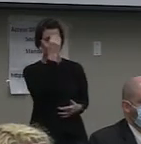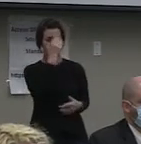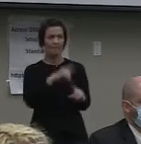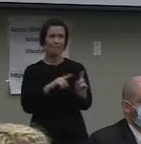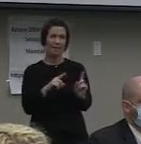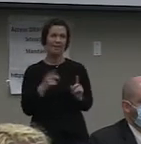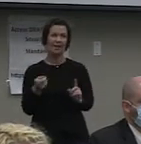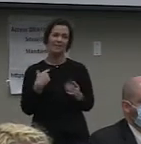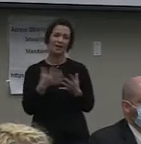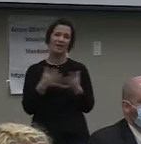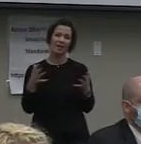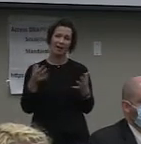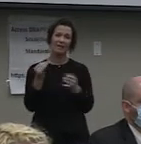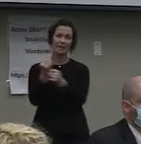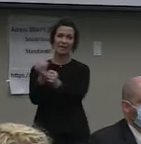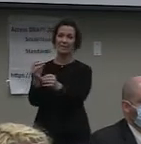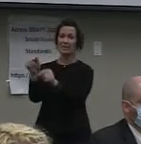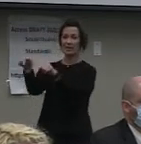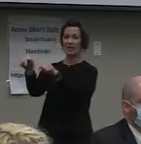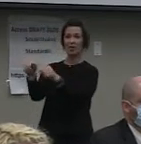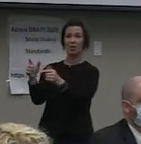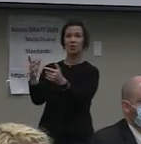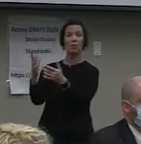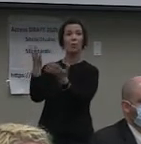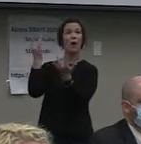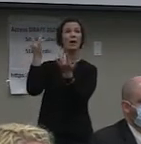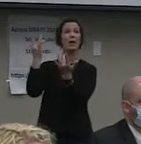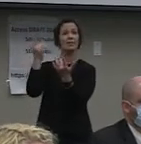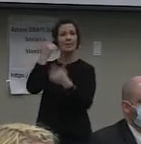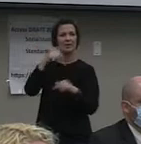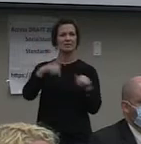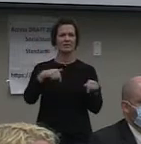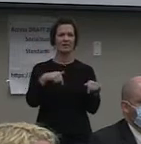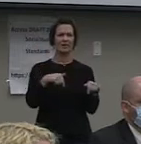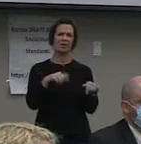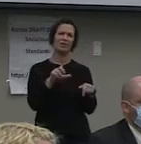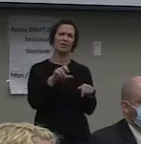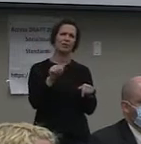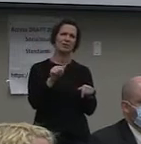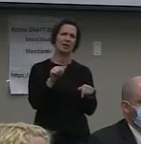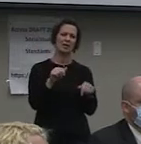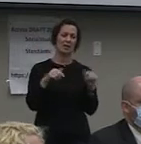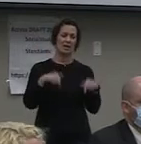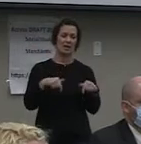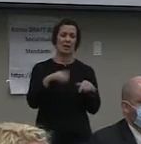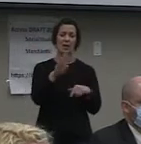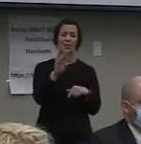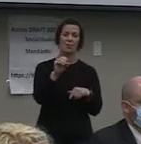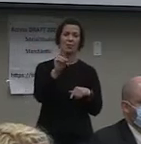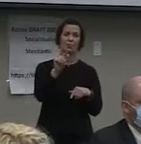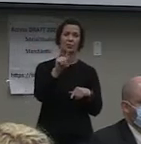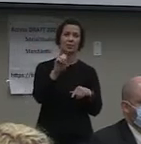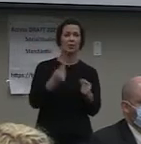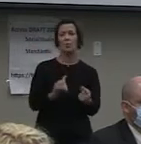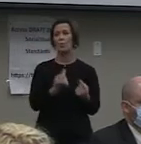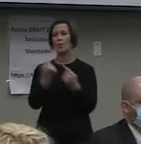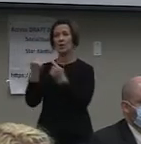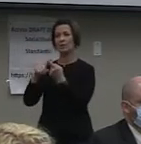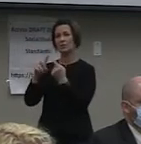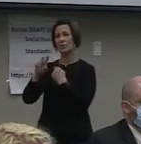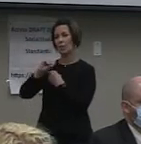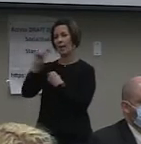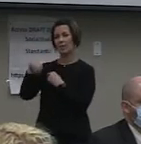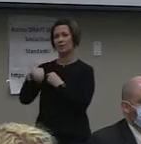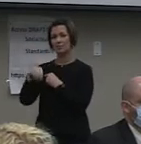the independence of Texas has to do with Louisiana. Jim Bowie traveled from Baton Rouge, where he was living, not Opelousas, and